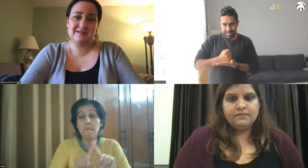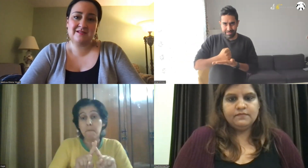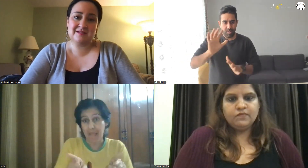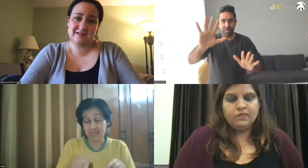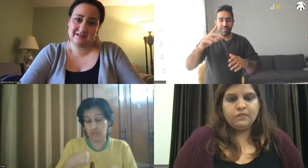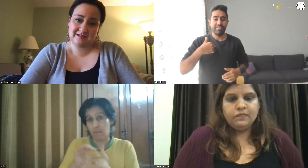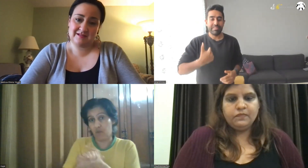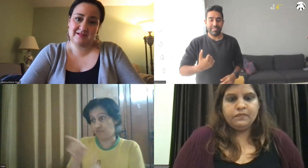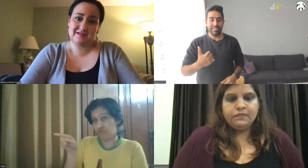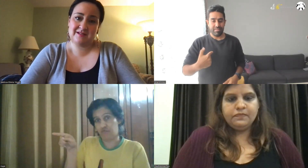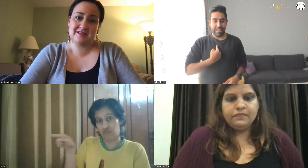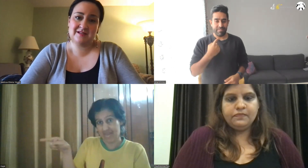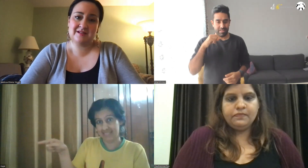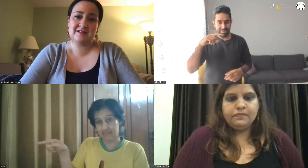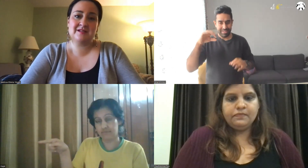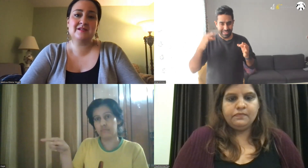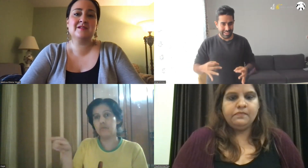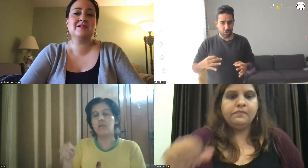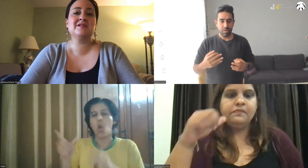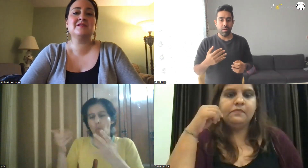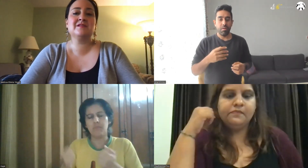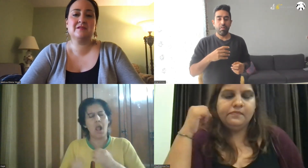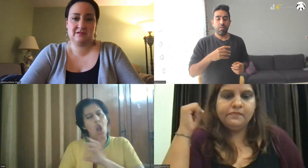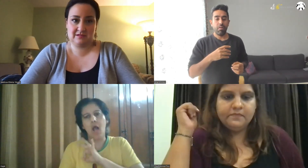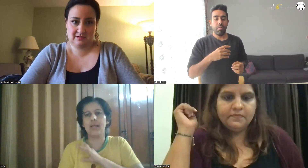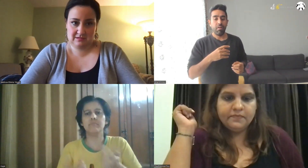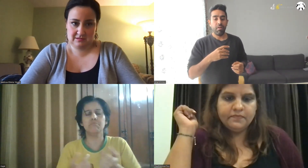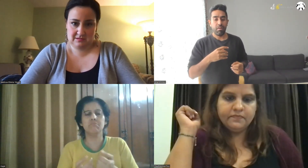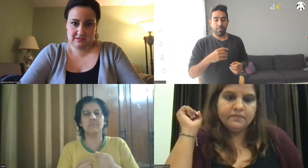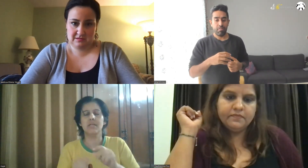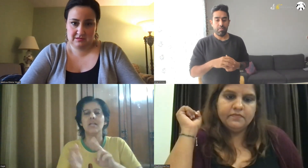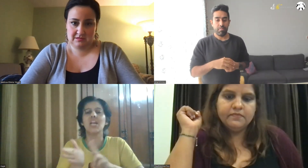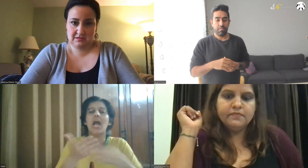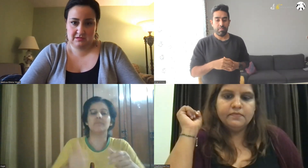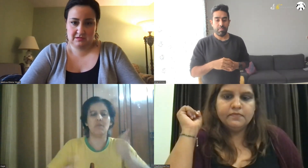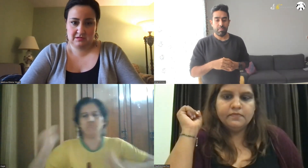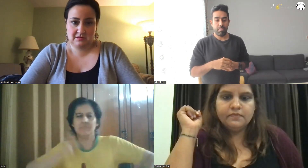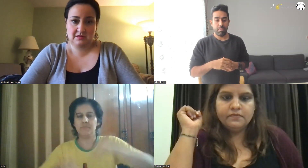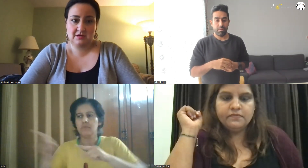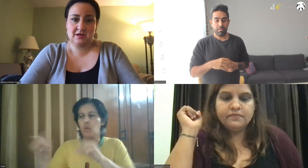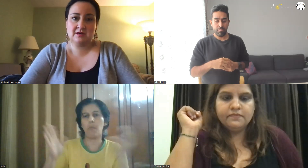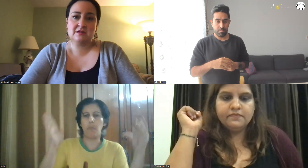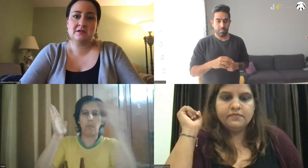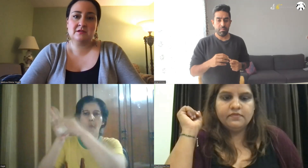So I totally agree that, it is our decision to wear what we want to wear.